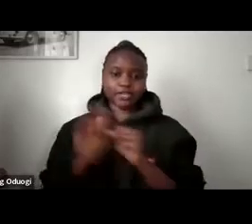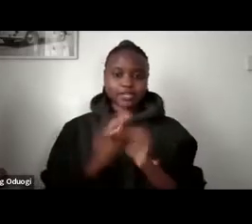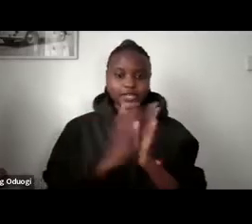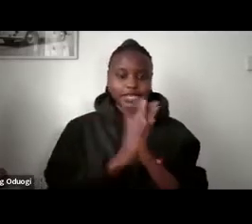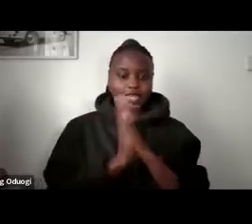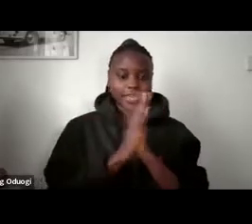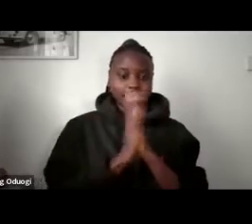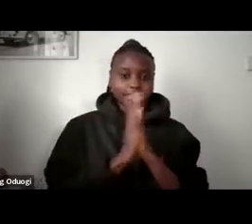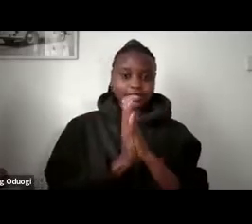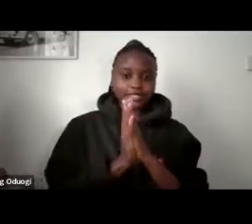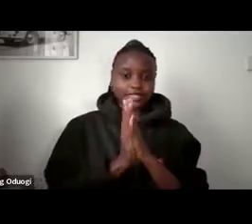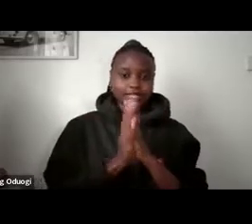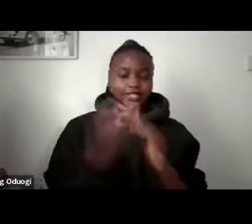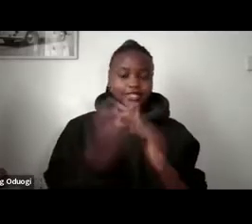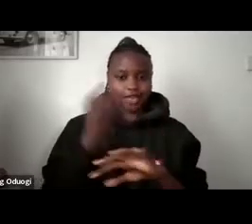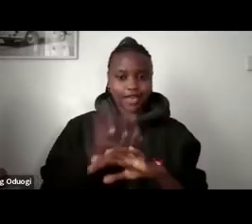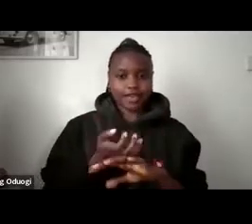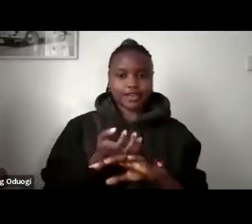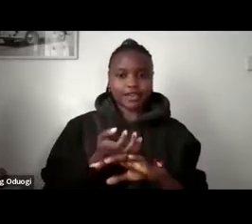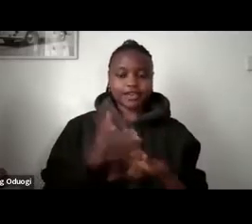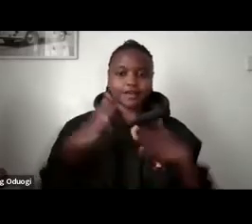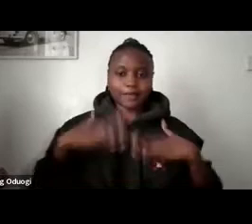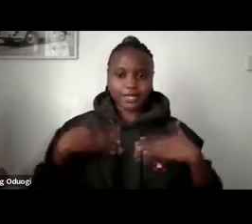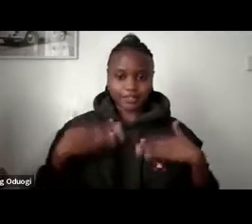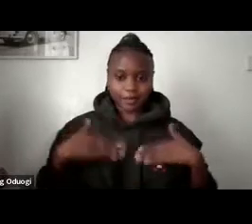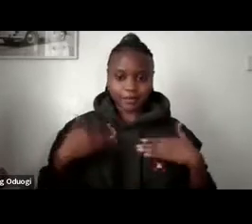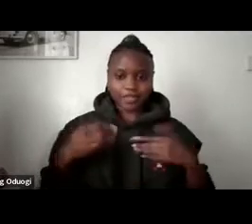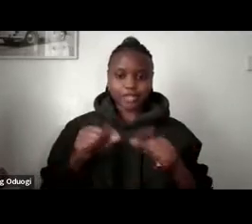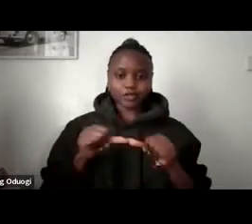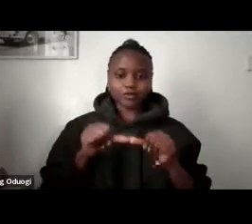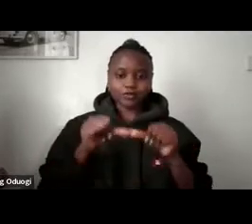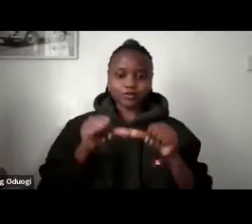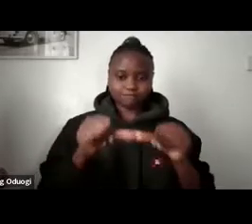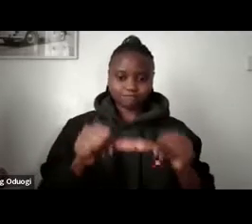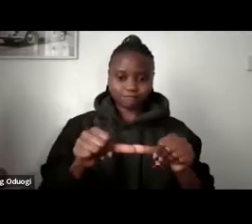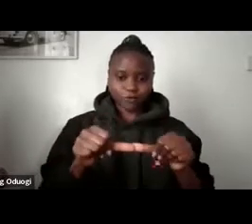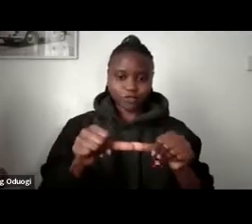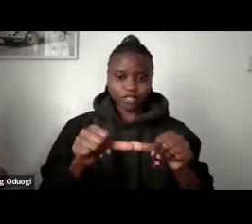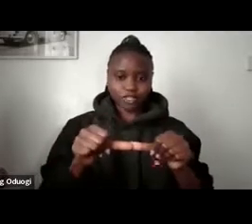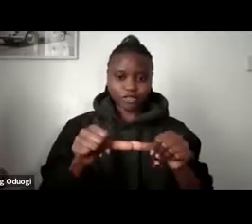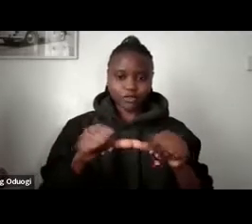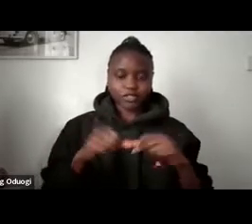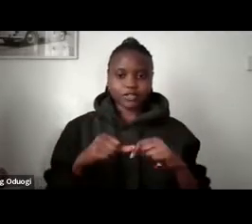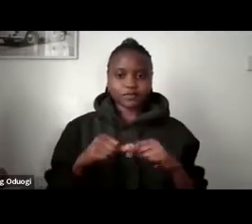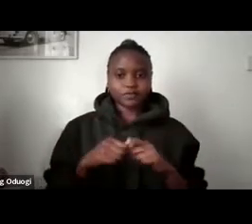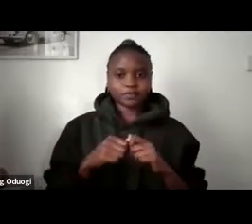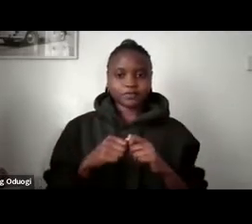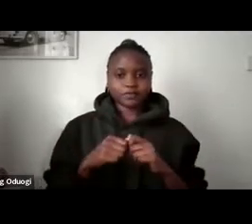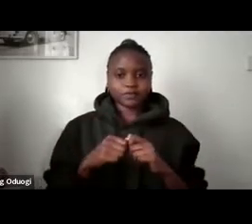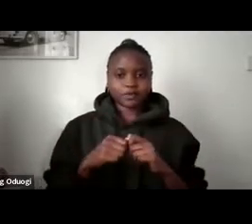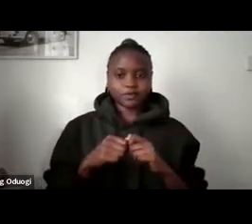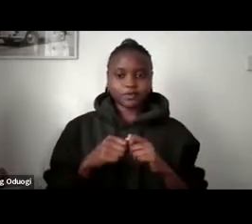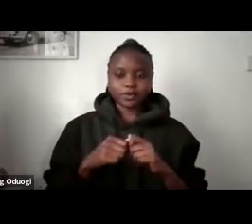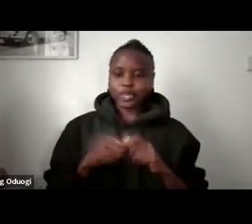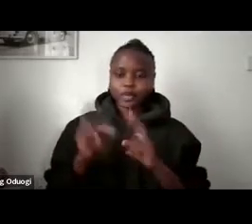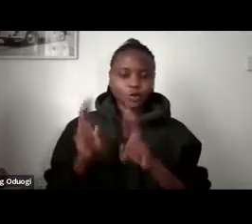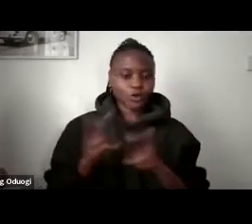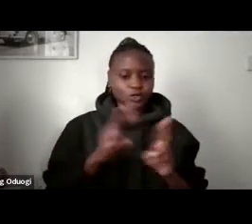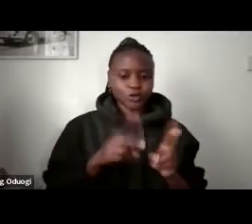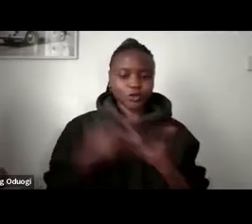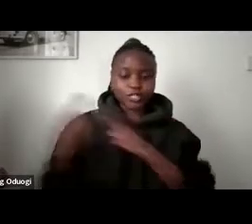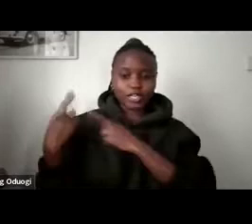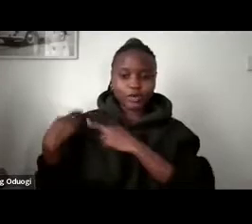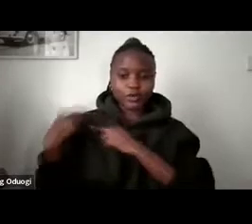is not easy, but I'm happy that you have continuously rolled out this program. You can always count on the support of